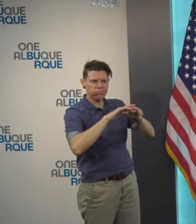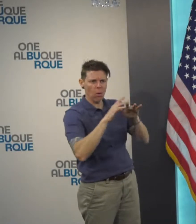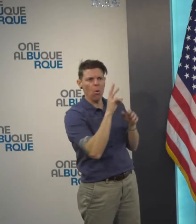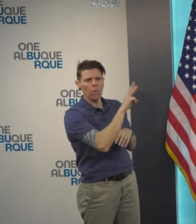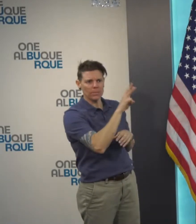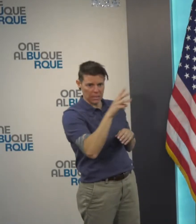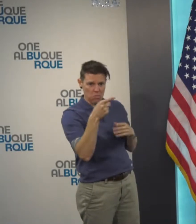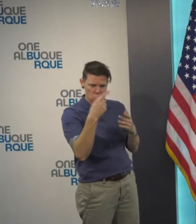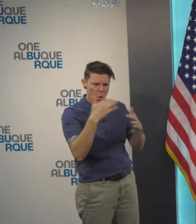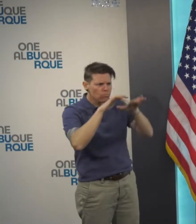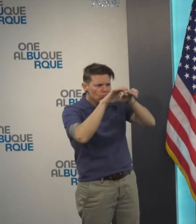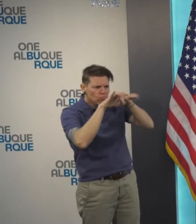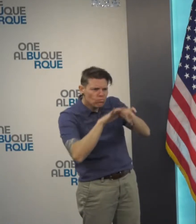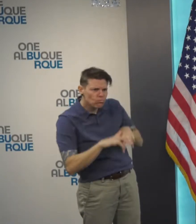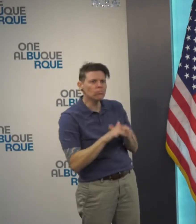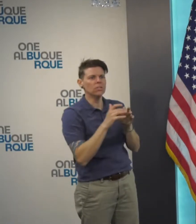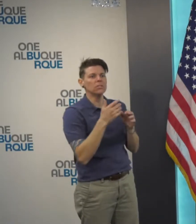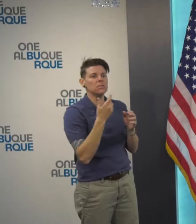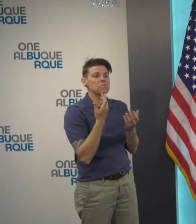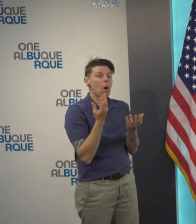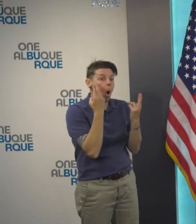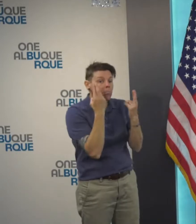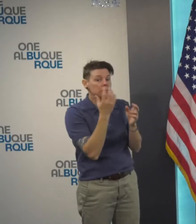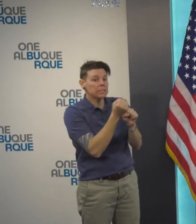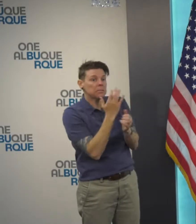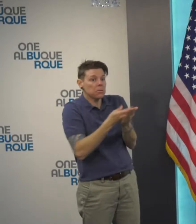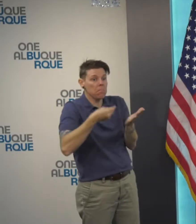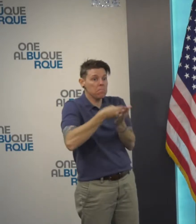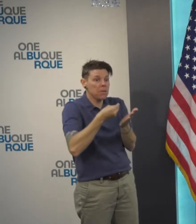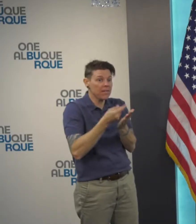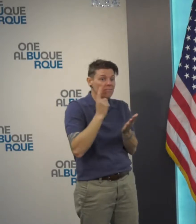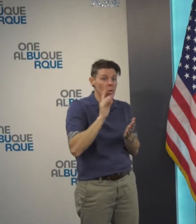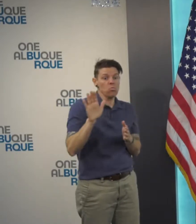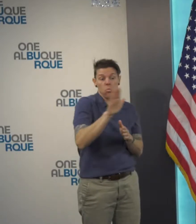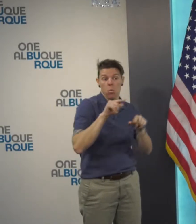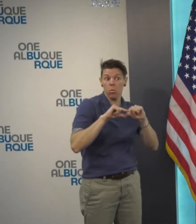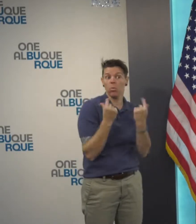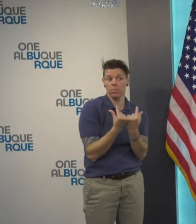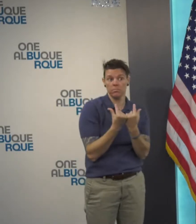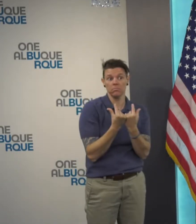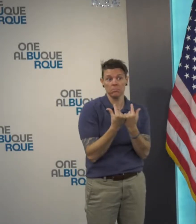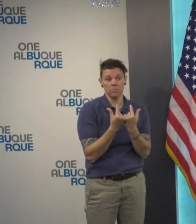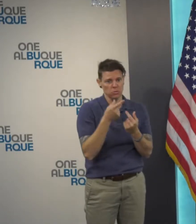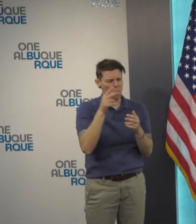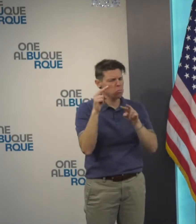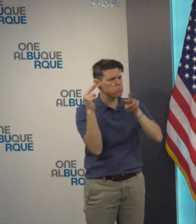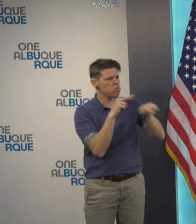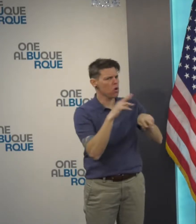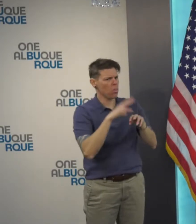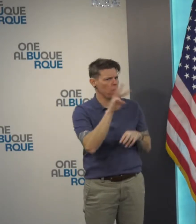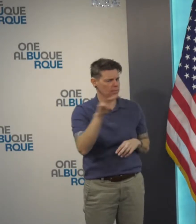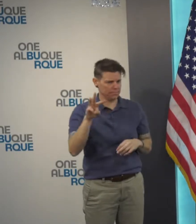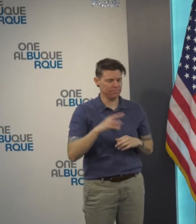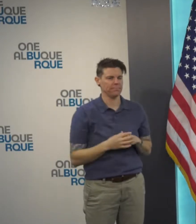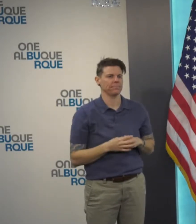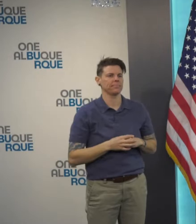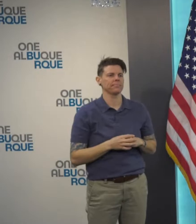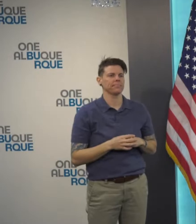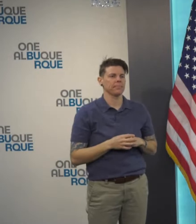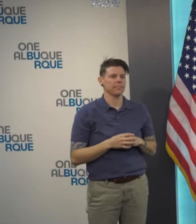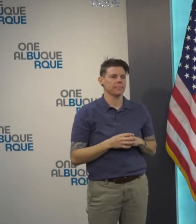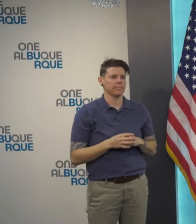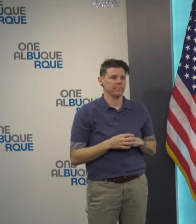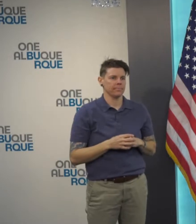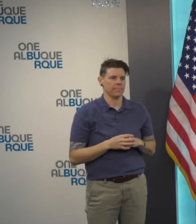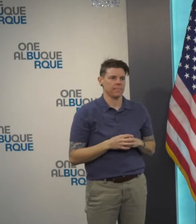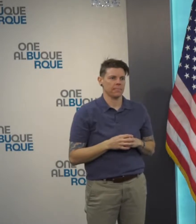for services for compensation for your services through that fund. Okay, so now I want to transition